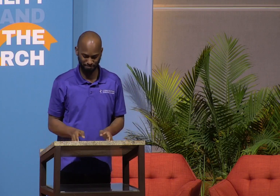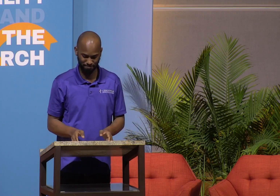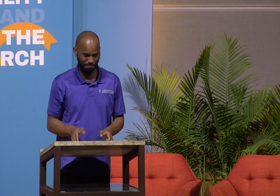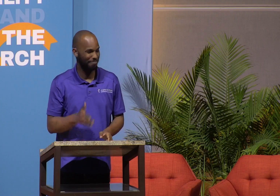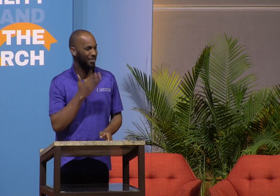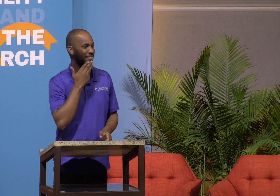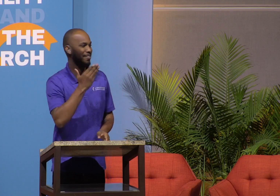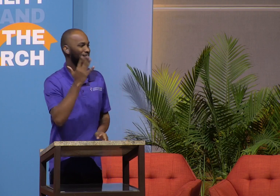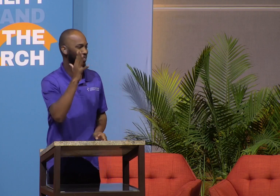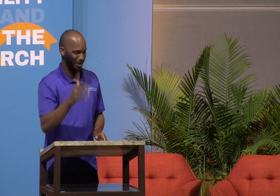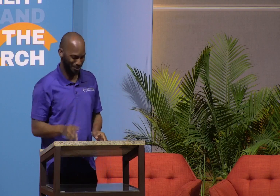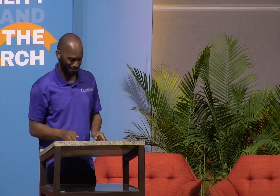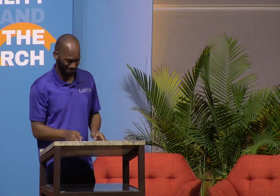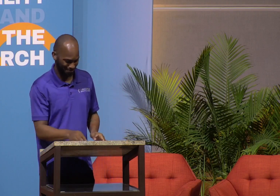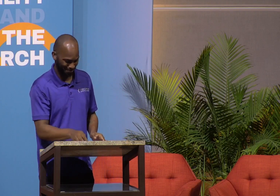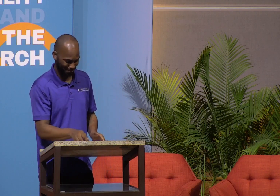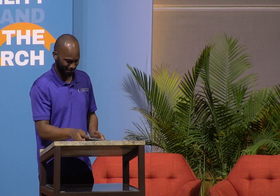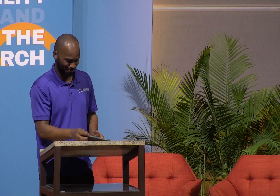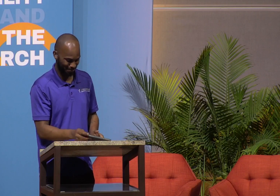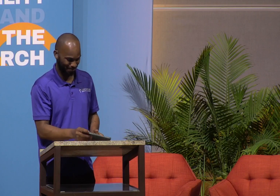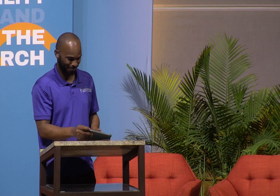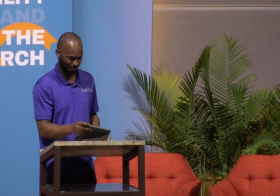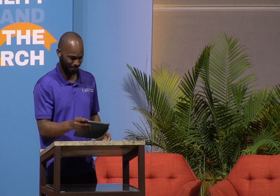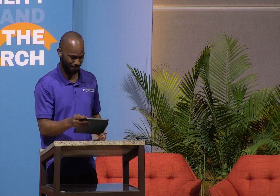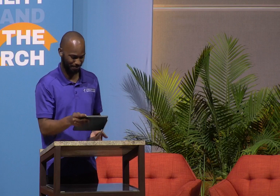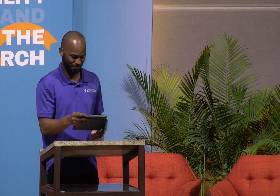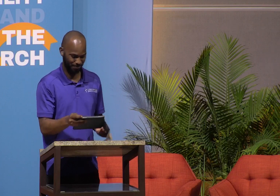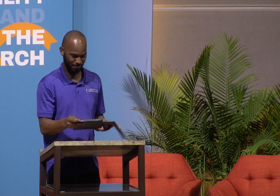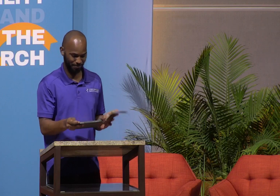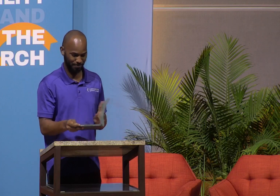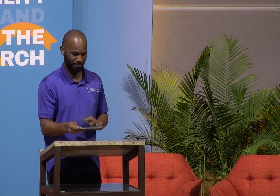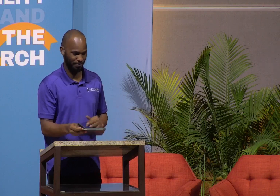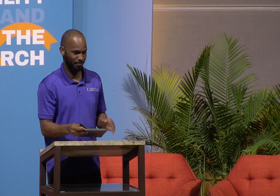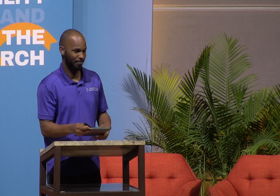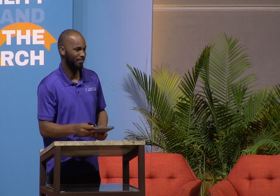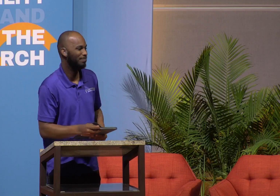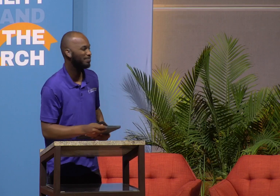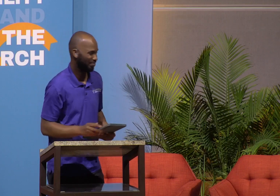will infect you as a whole. Again, I really want to thank you guys for letting me to be here.